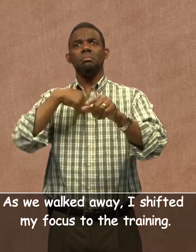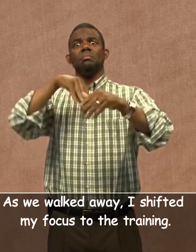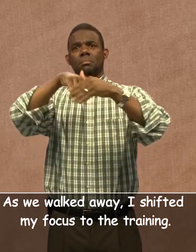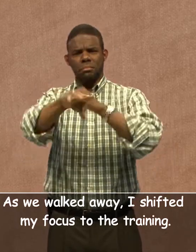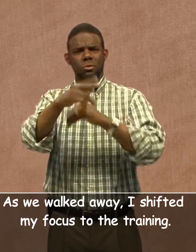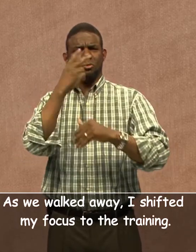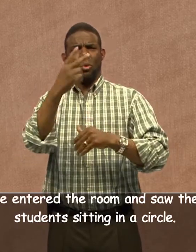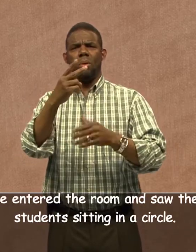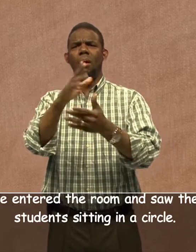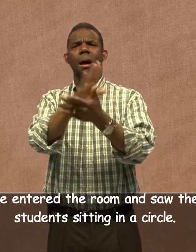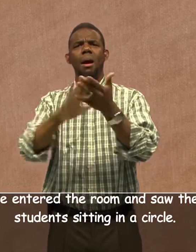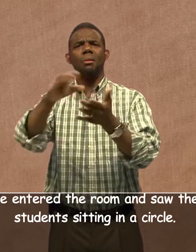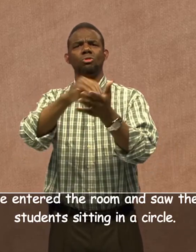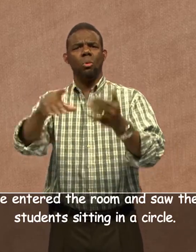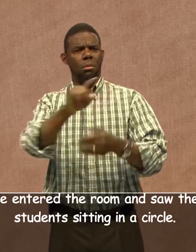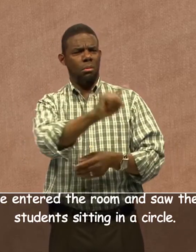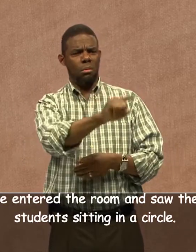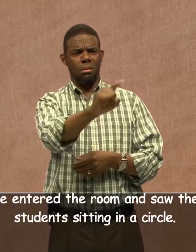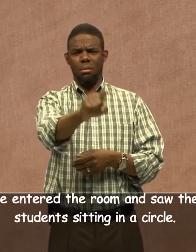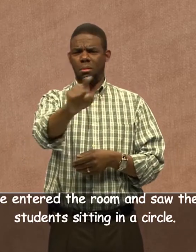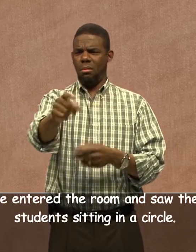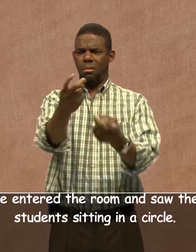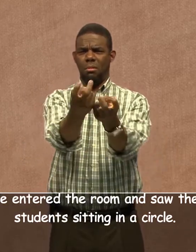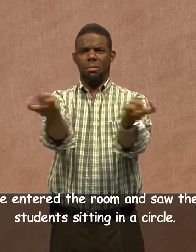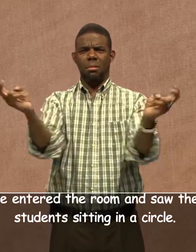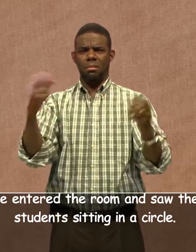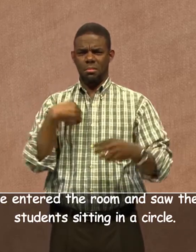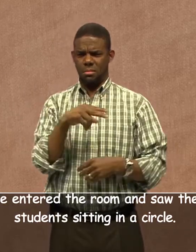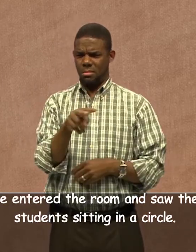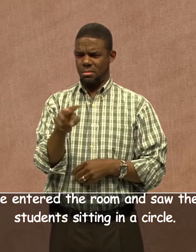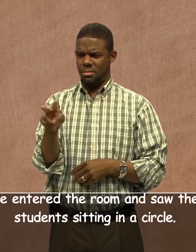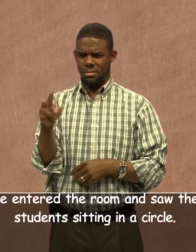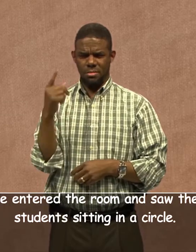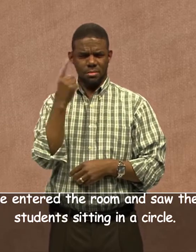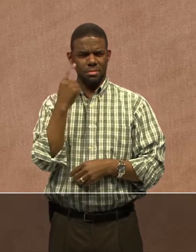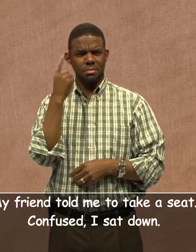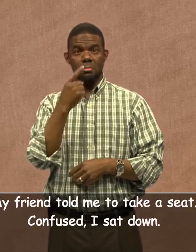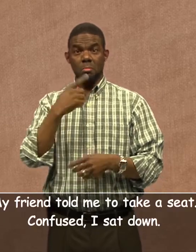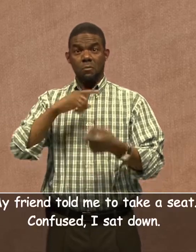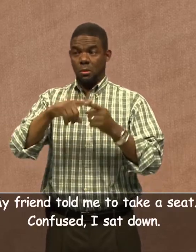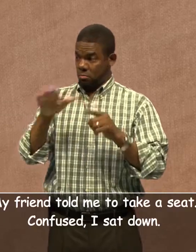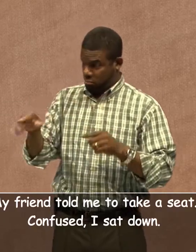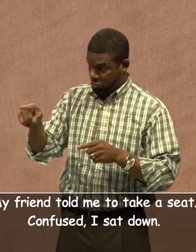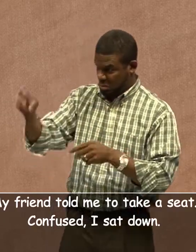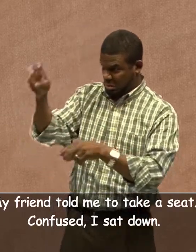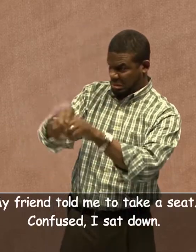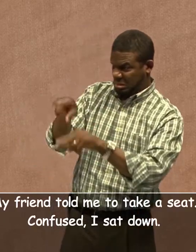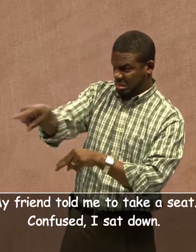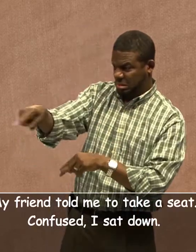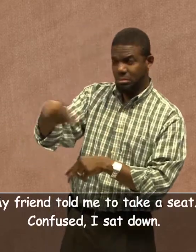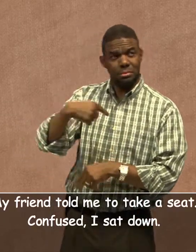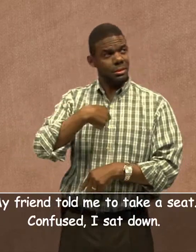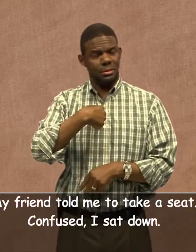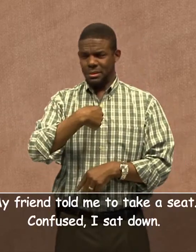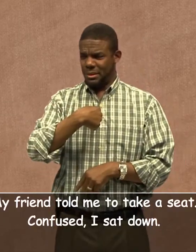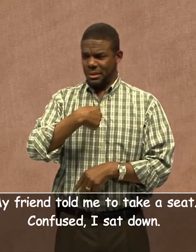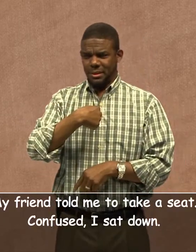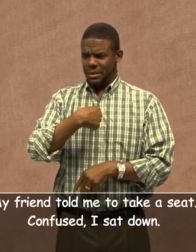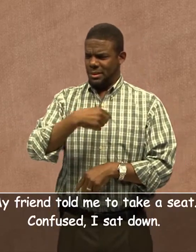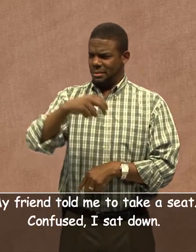to the training. We entered the room and saw the students sitting in a circle. My friend told me to take a seat. Confused, I